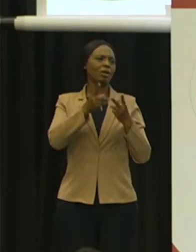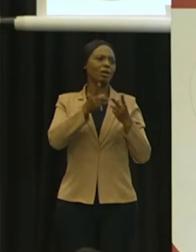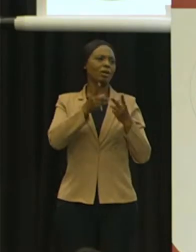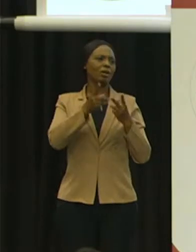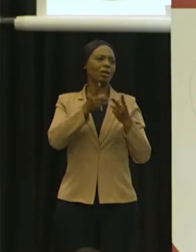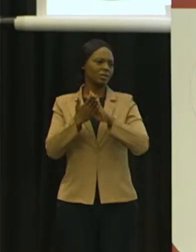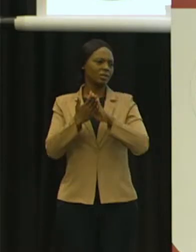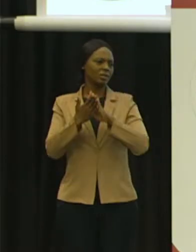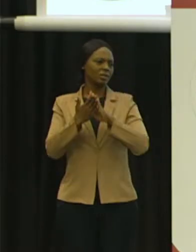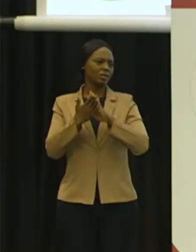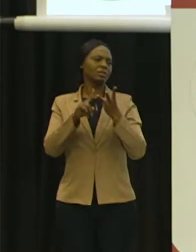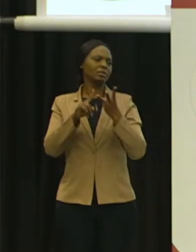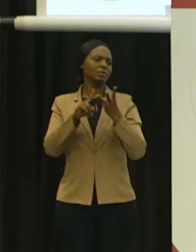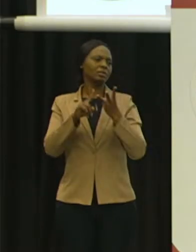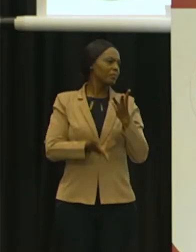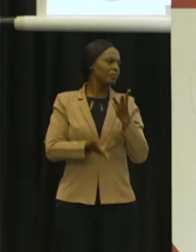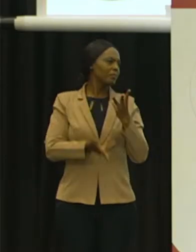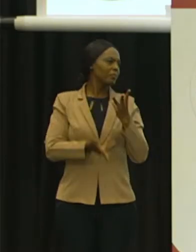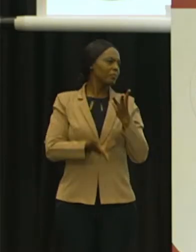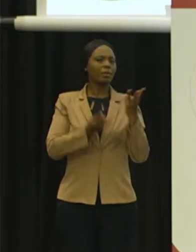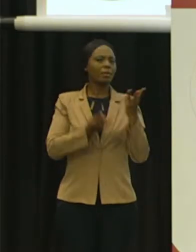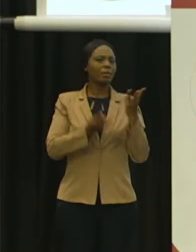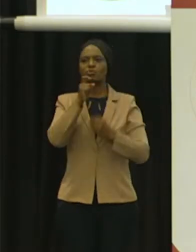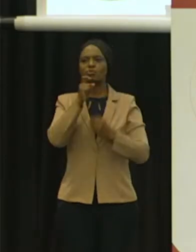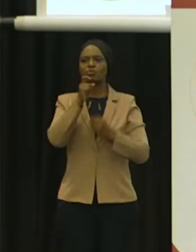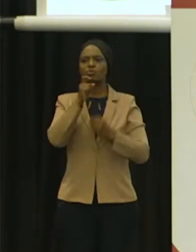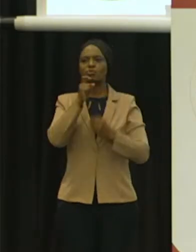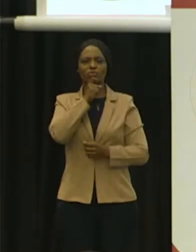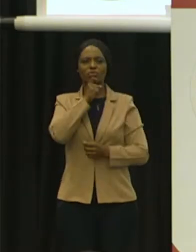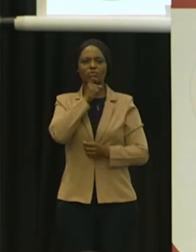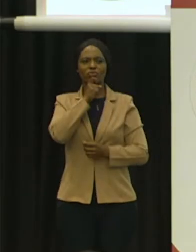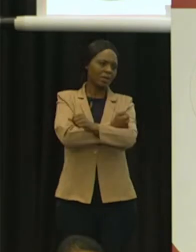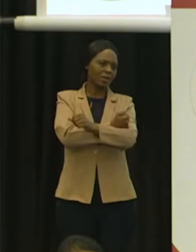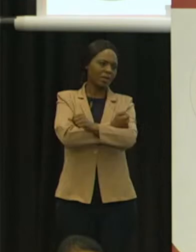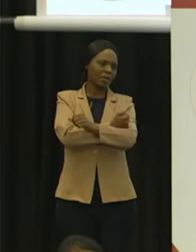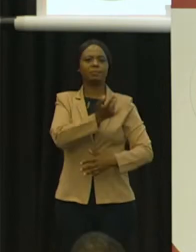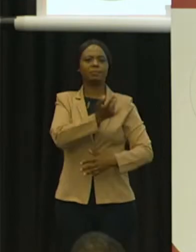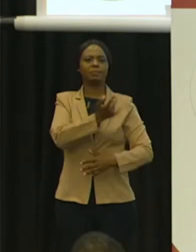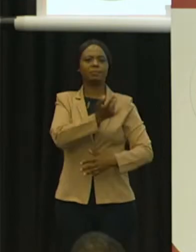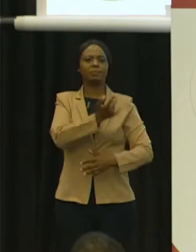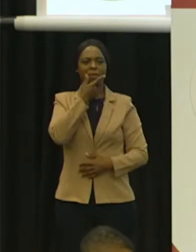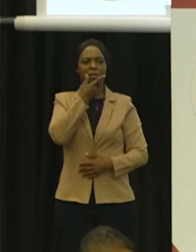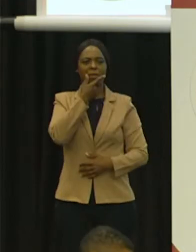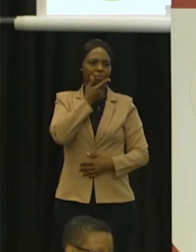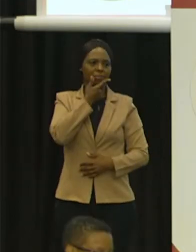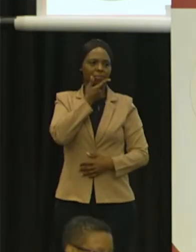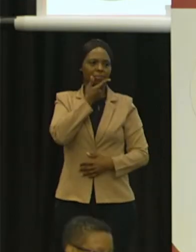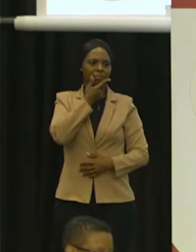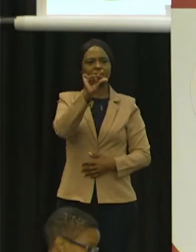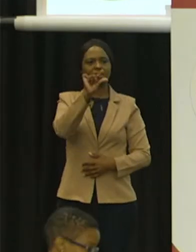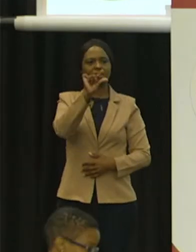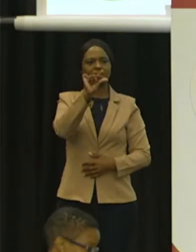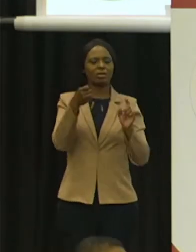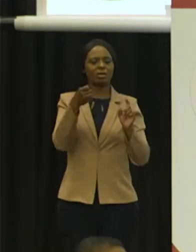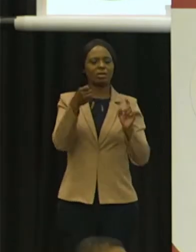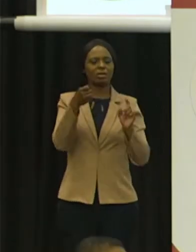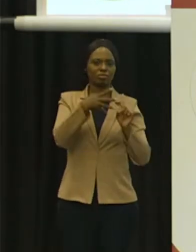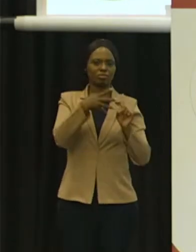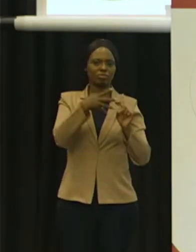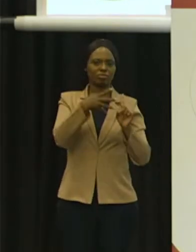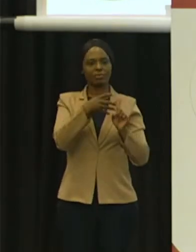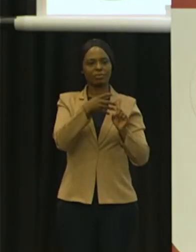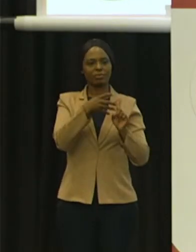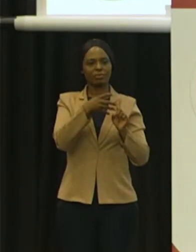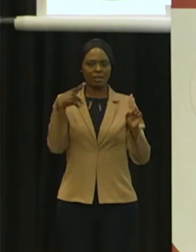people, I work now with people who use drugs. That cuts across the LGBTQI community, it cuts across sex workers. And